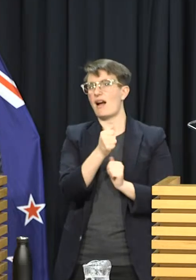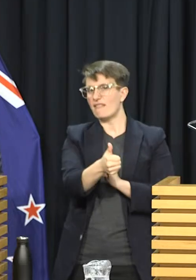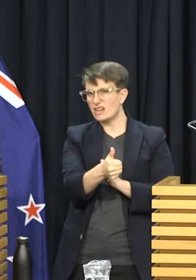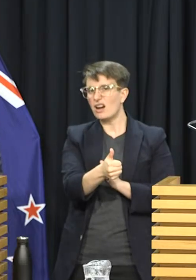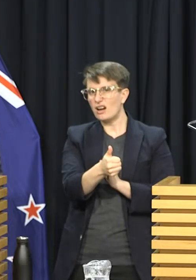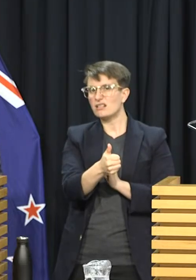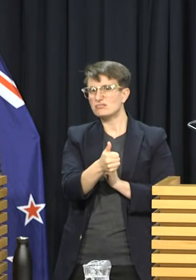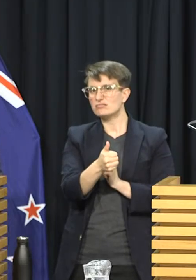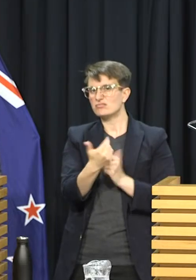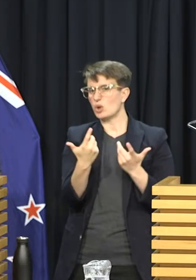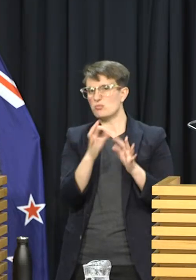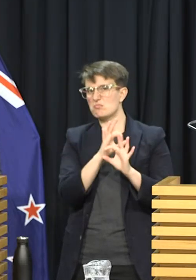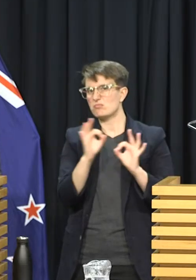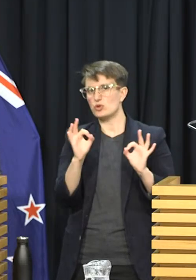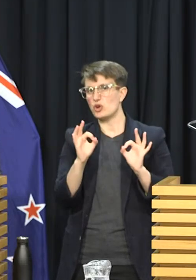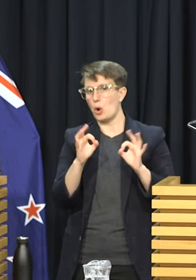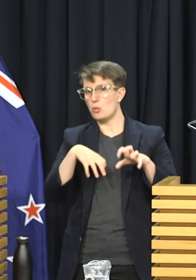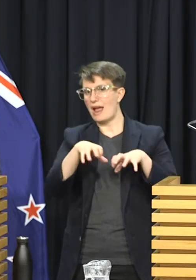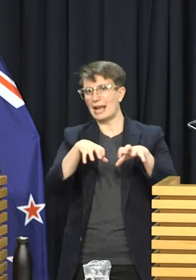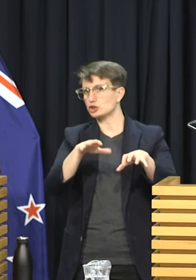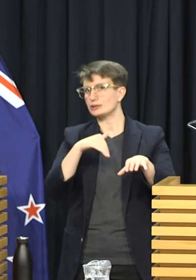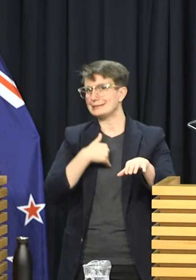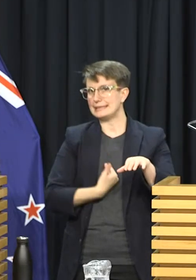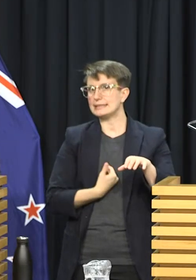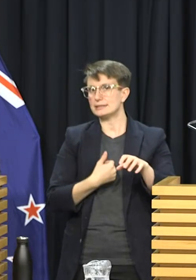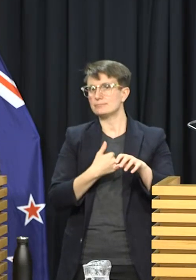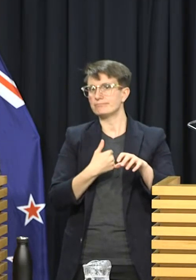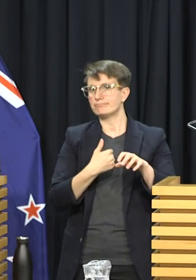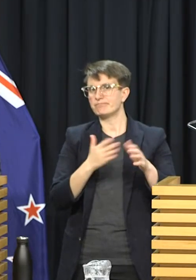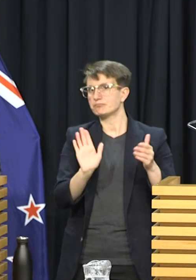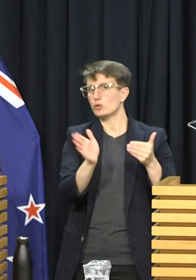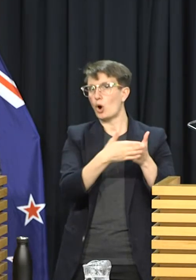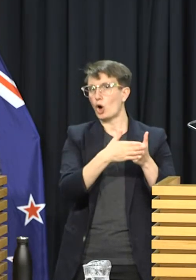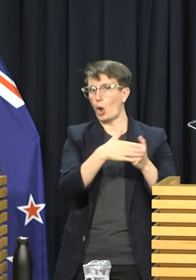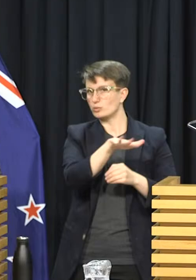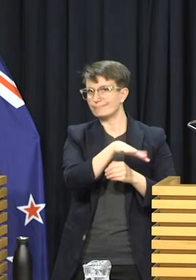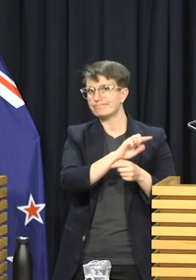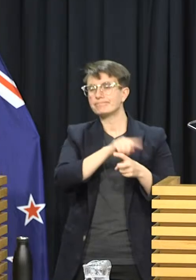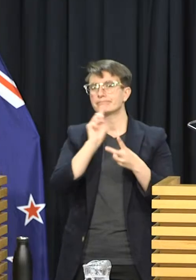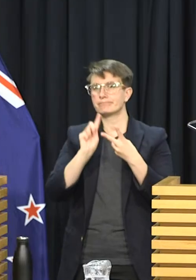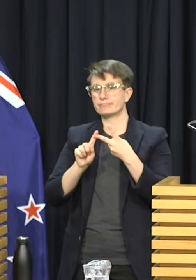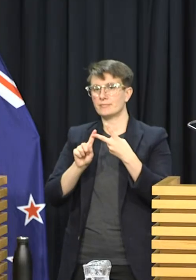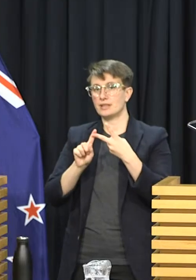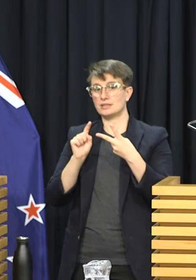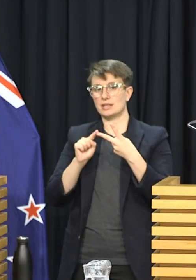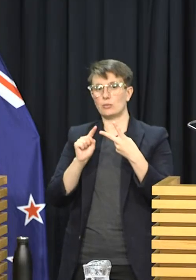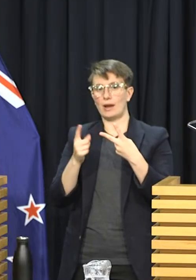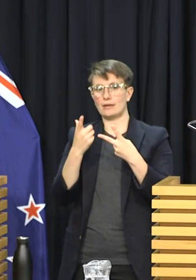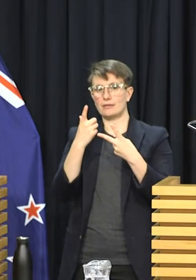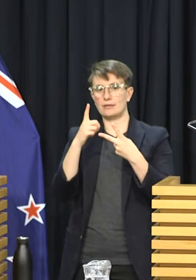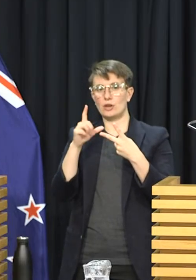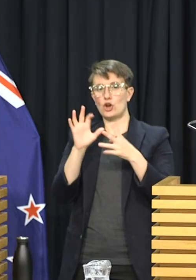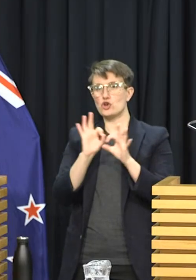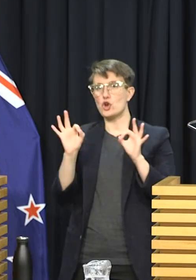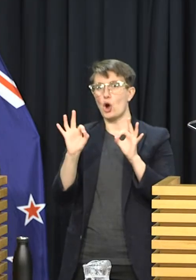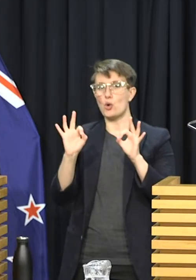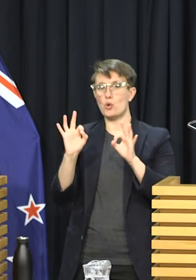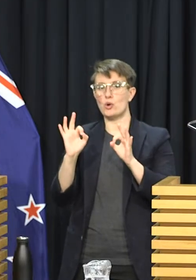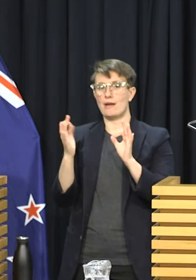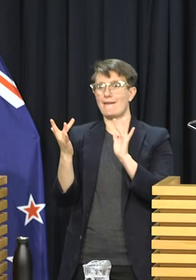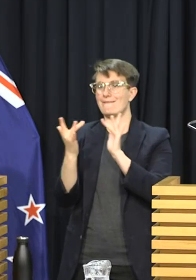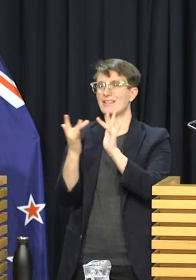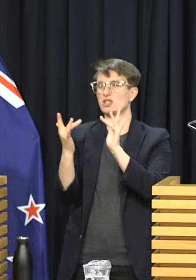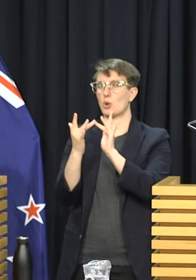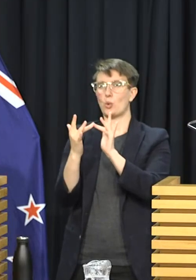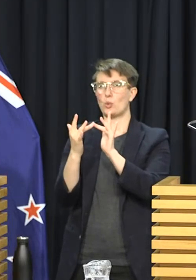no further action was deemed to be required. In the second case, there was no physical contact, masks were worn by all participants, and there were no further actions